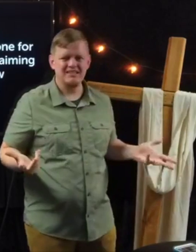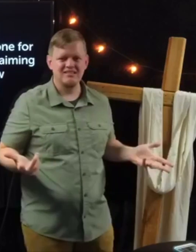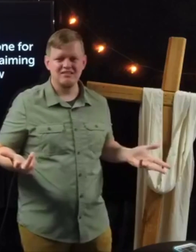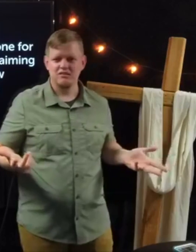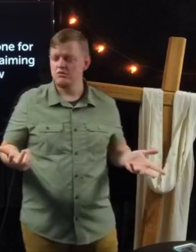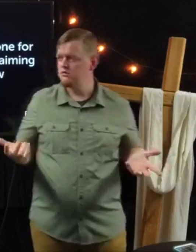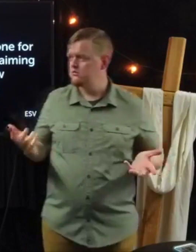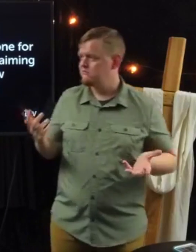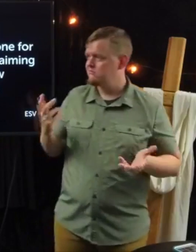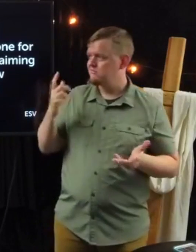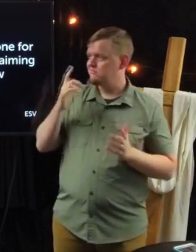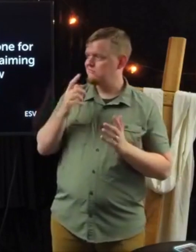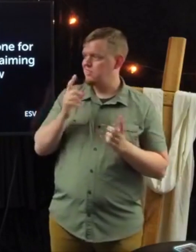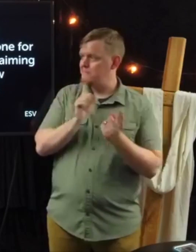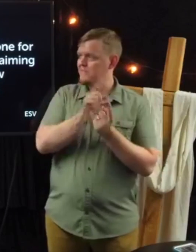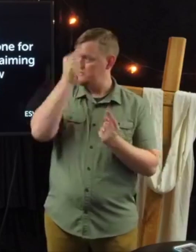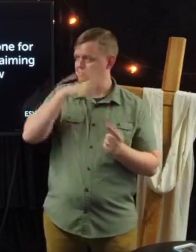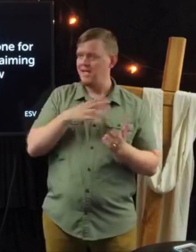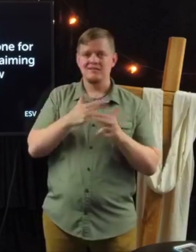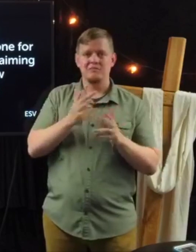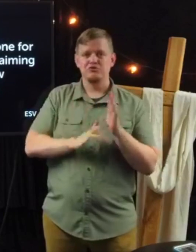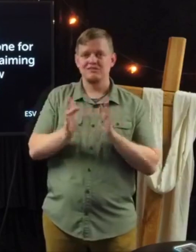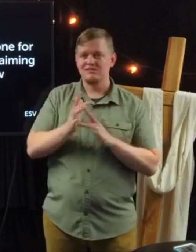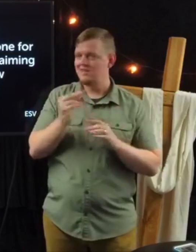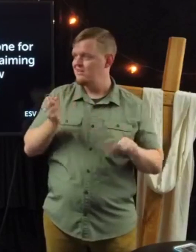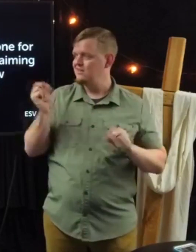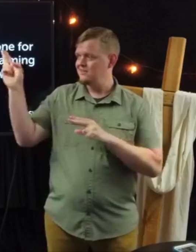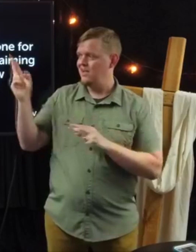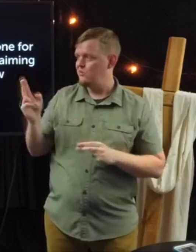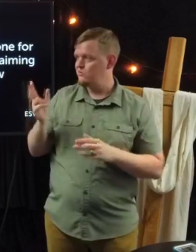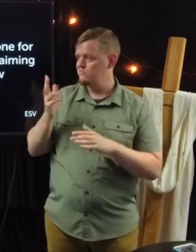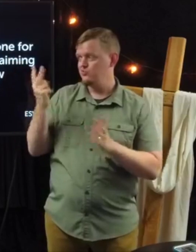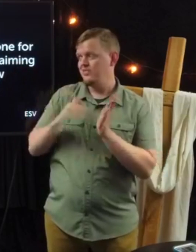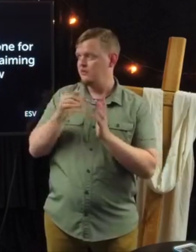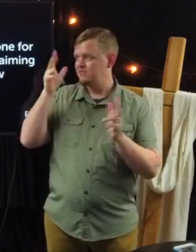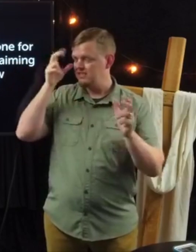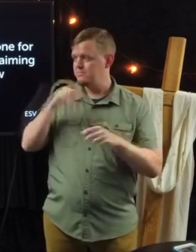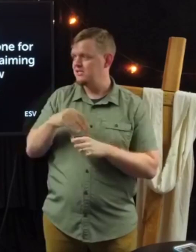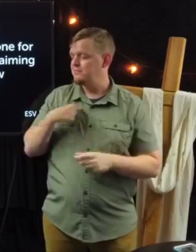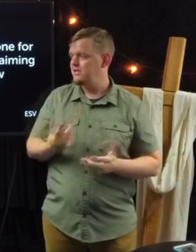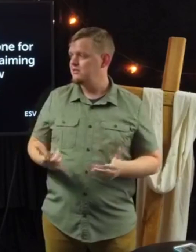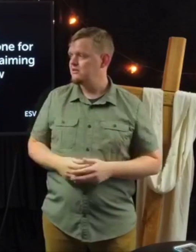now. The question comes, how can that happen? Well, I met this man named Jesus, and he cast out 2,000 demons out